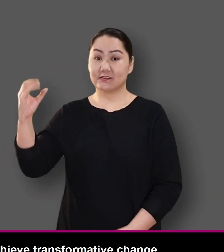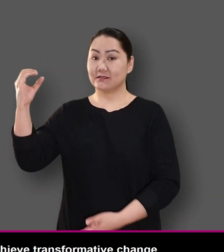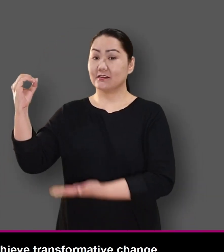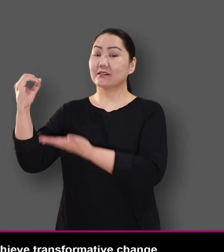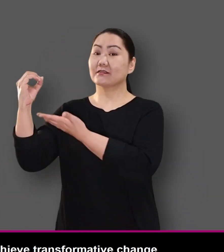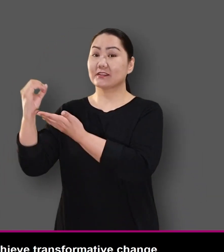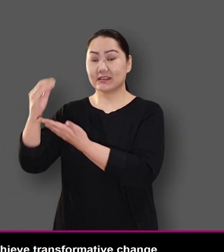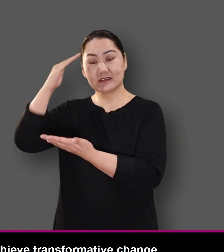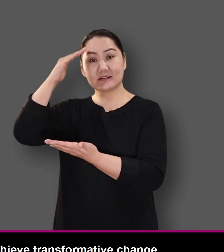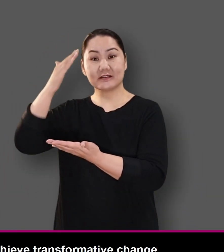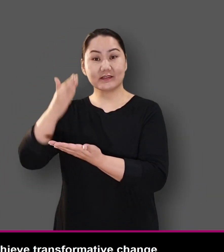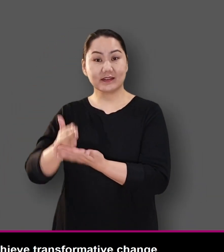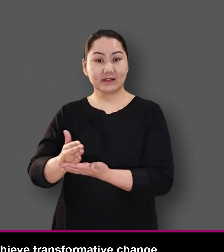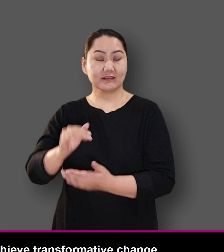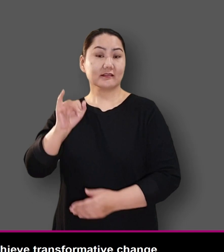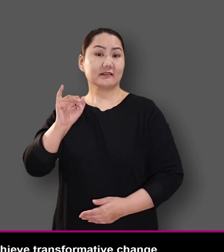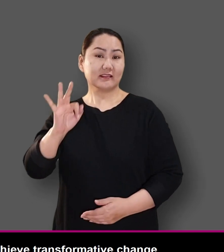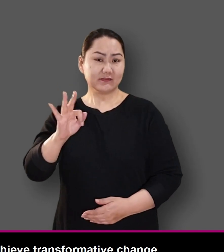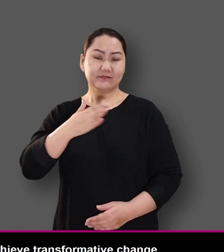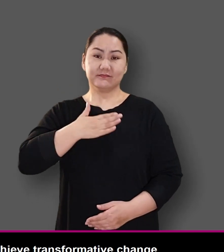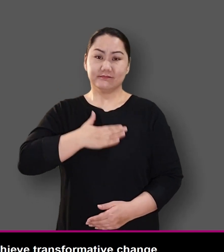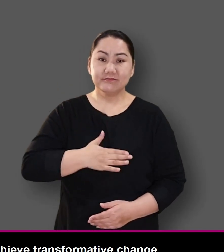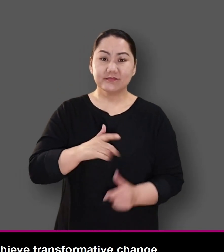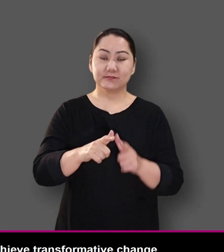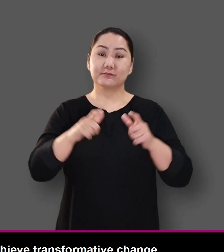VSO believes that, to achieve transformative change,